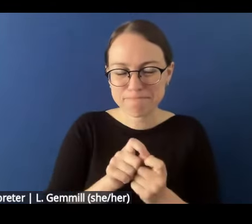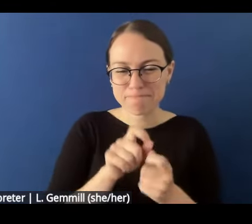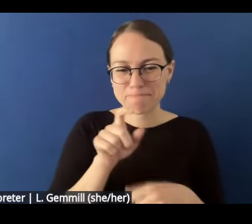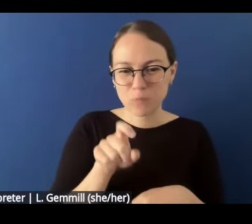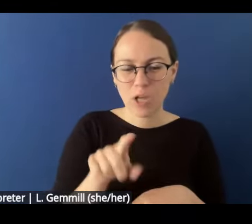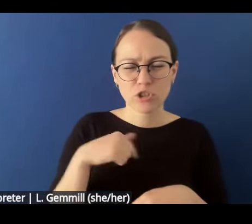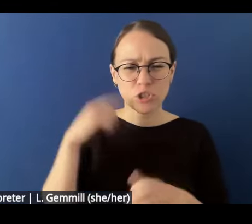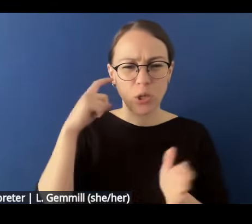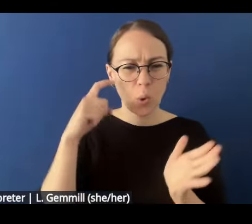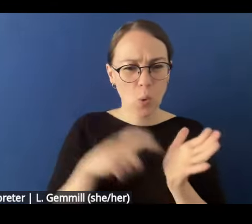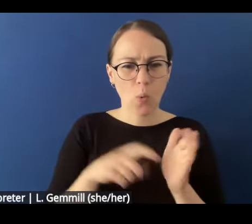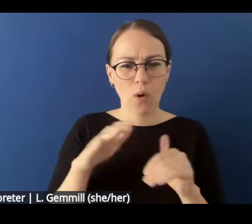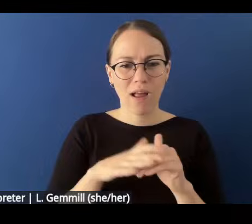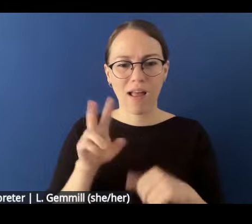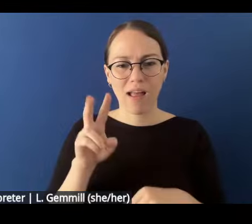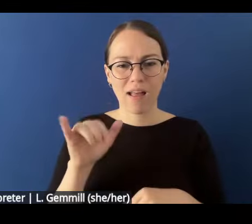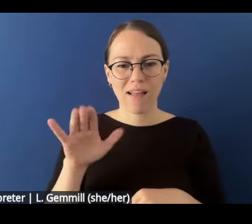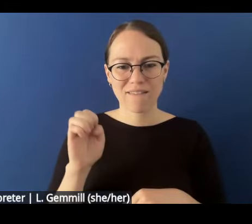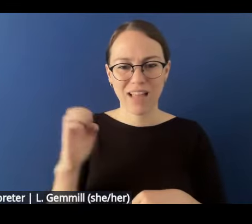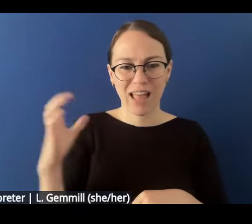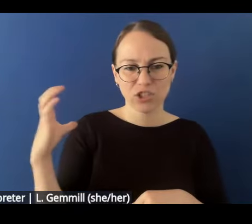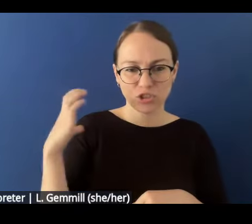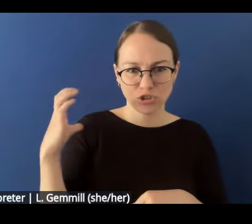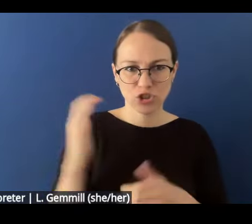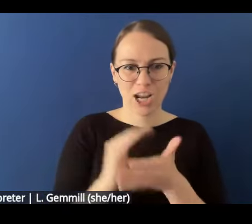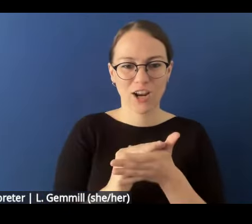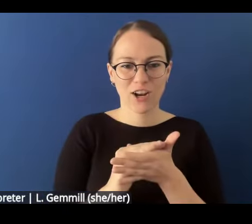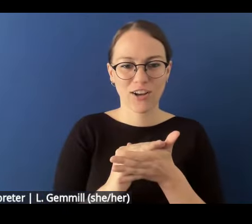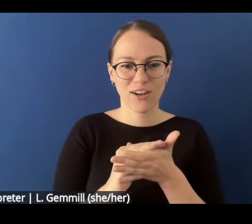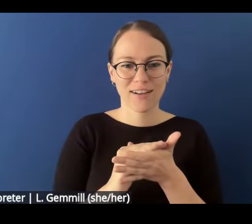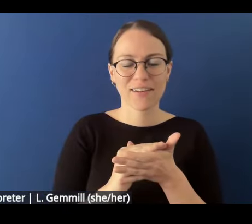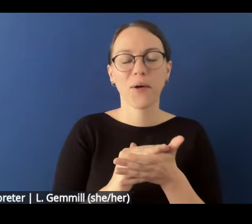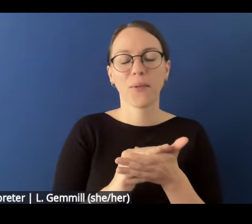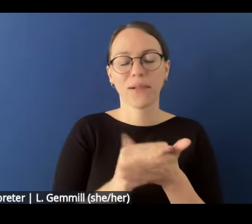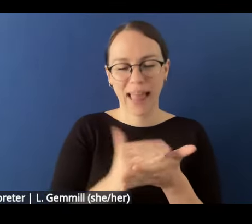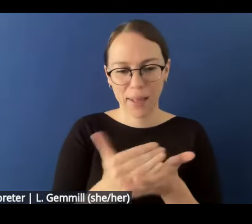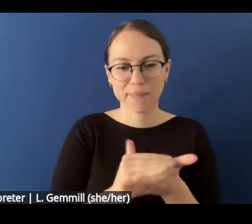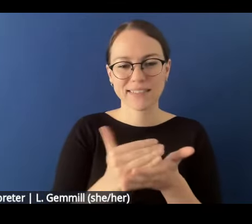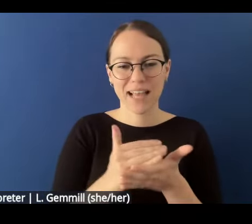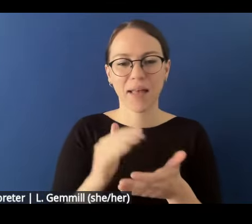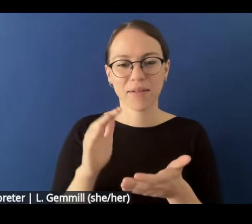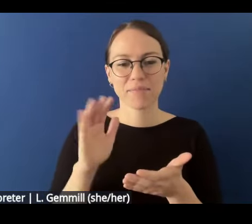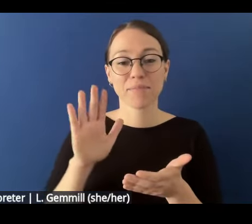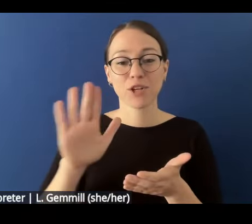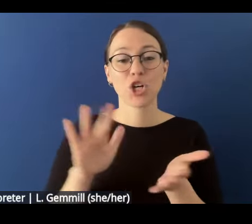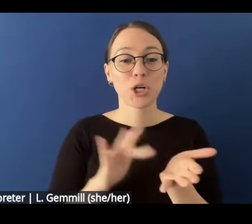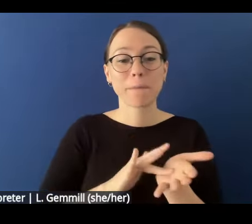chair's laptop that she's getting a low battery light. That could be a problem.